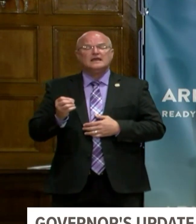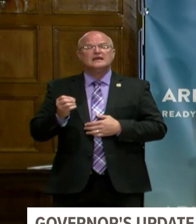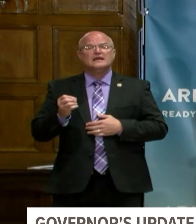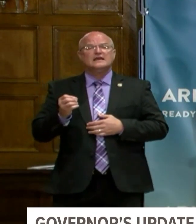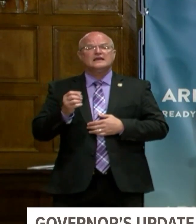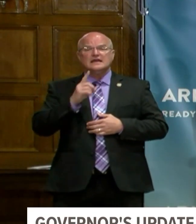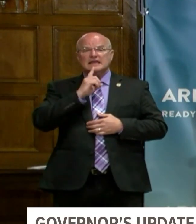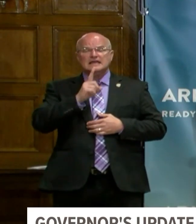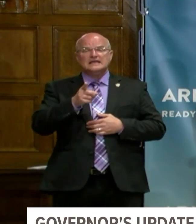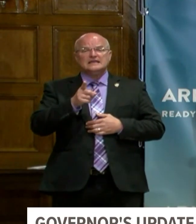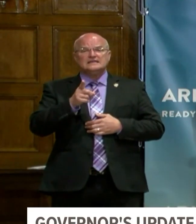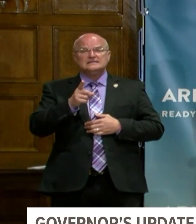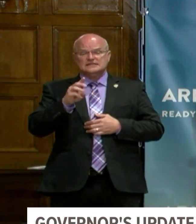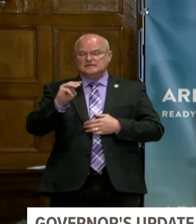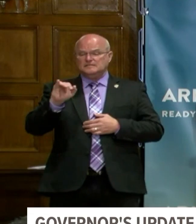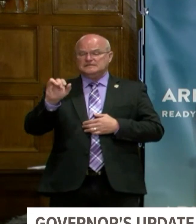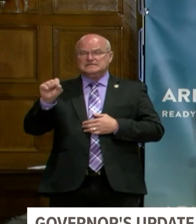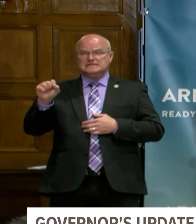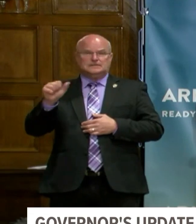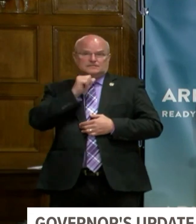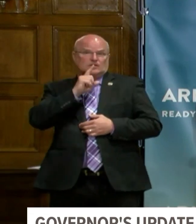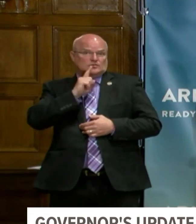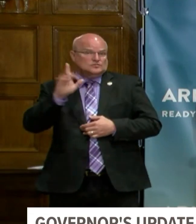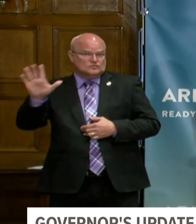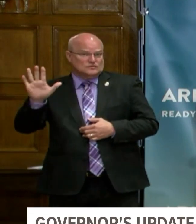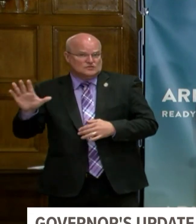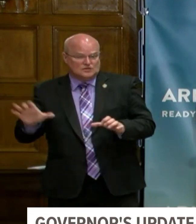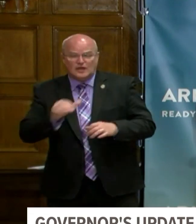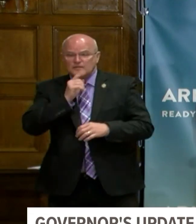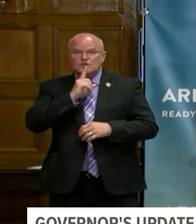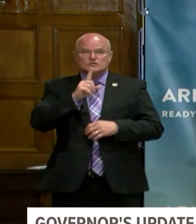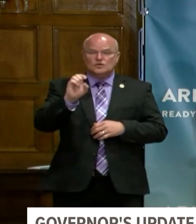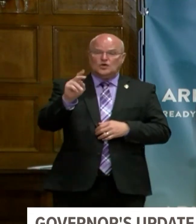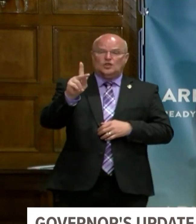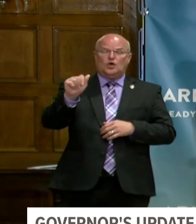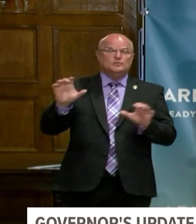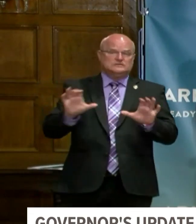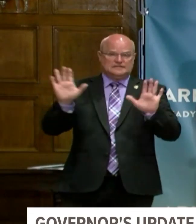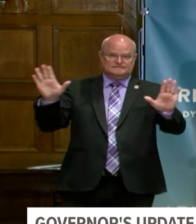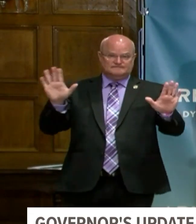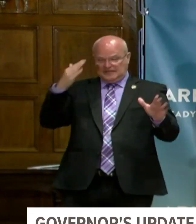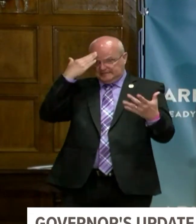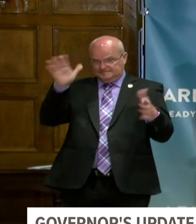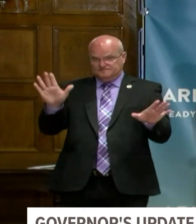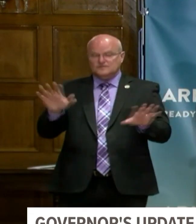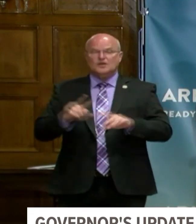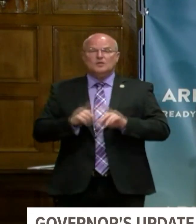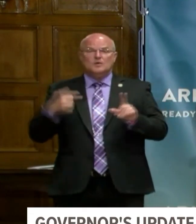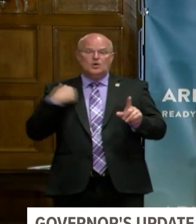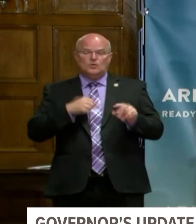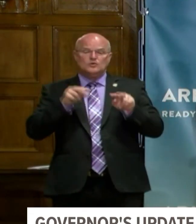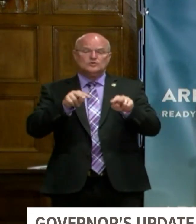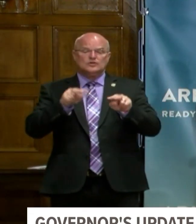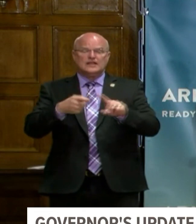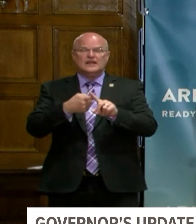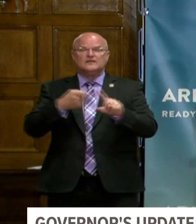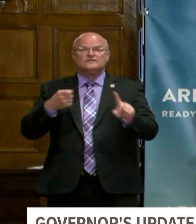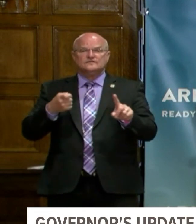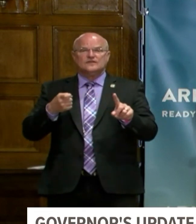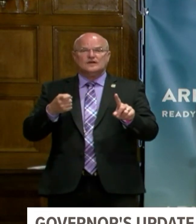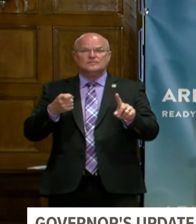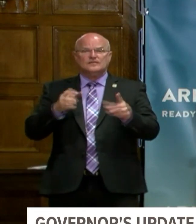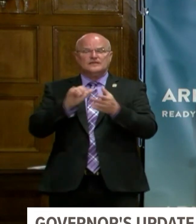it's, Mississippi, I'm not sure what they're doing. I'm not sure what Oklahoma has done. So we're looking at it